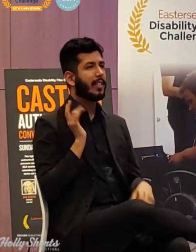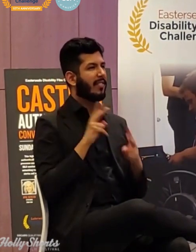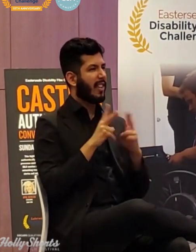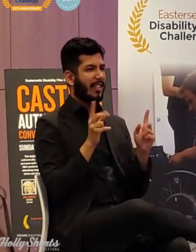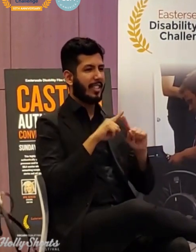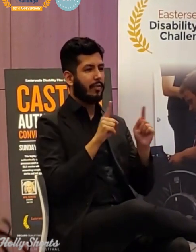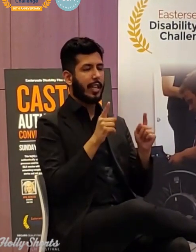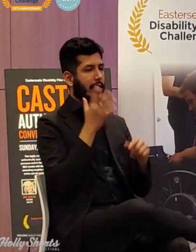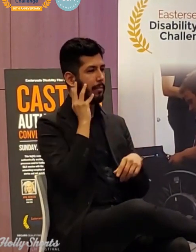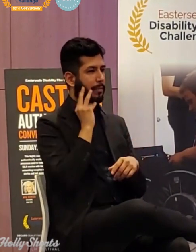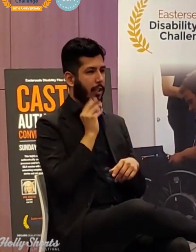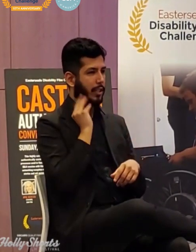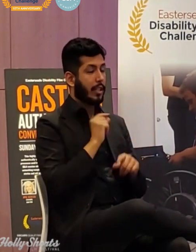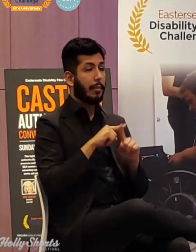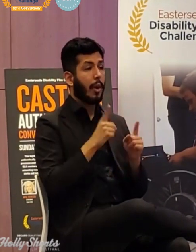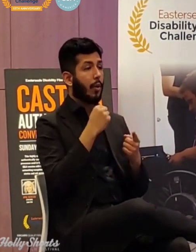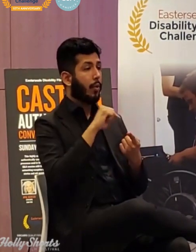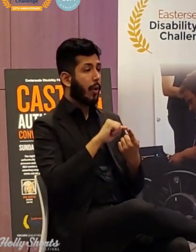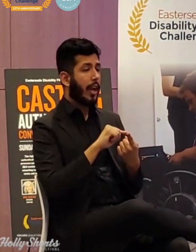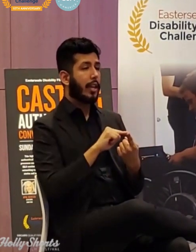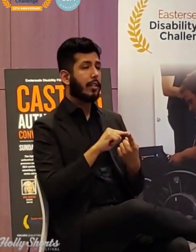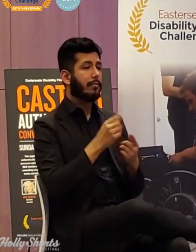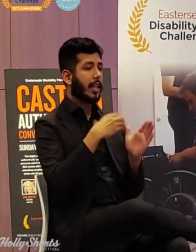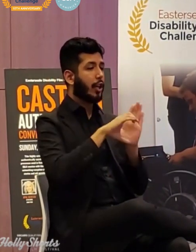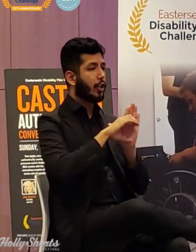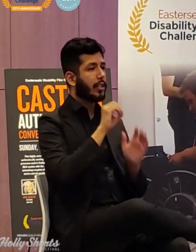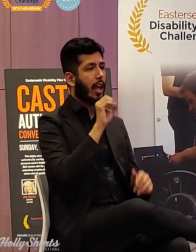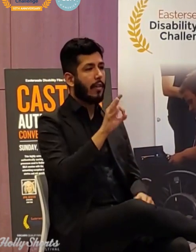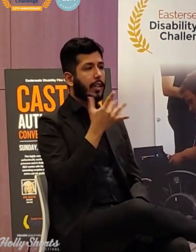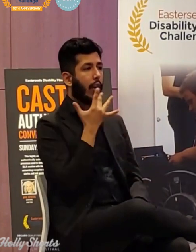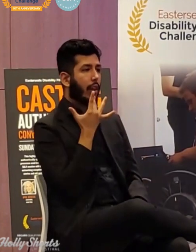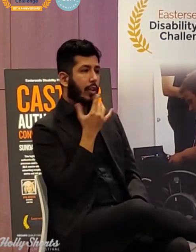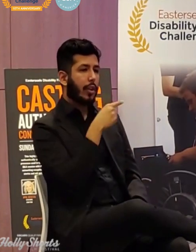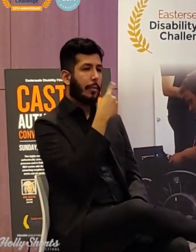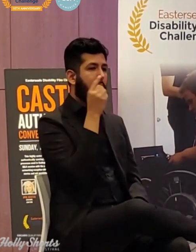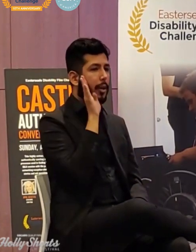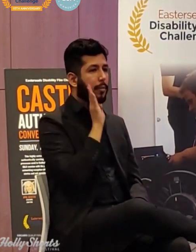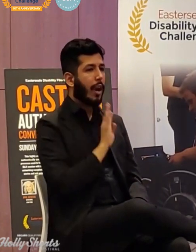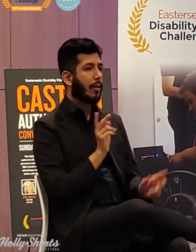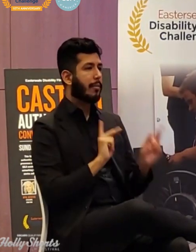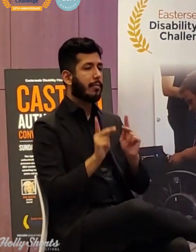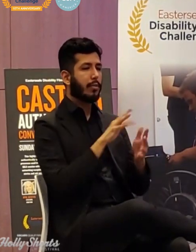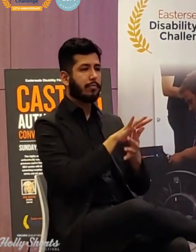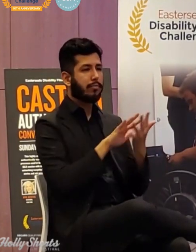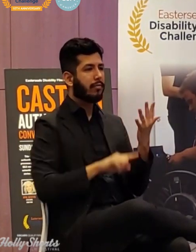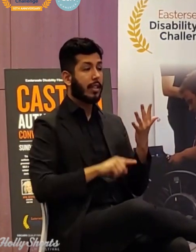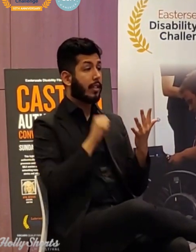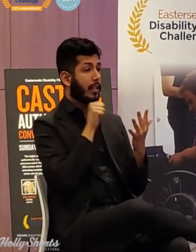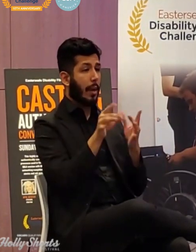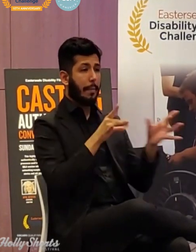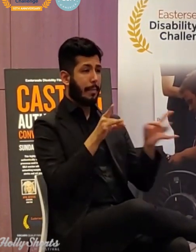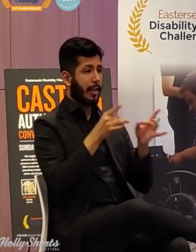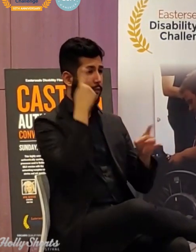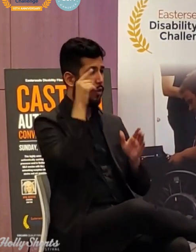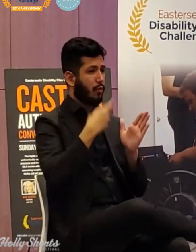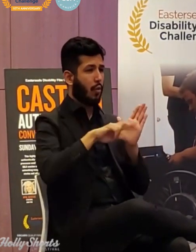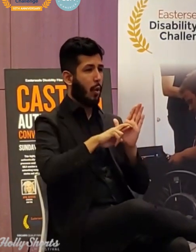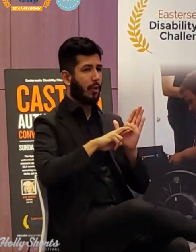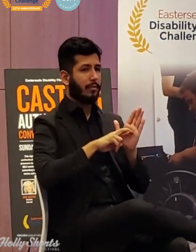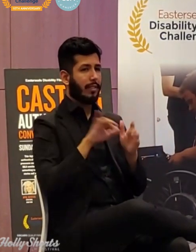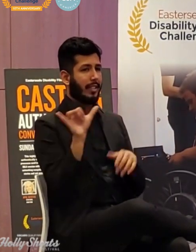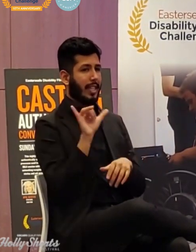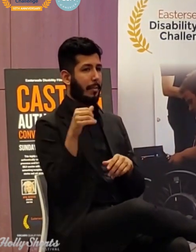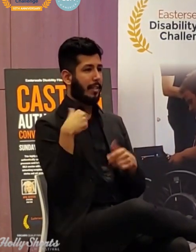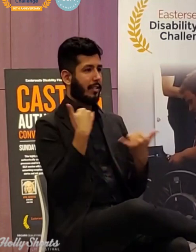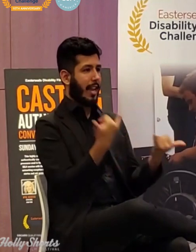where actors of color were not carrying the leads in corporate-funded studio and network projects to the same degree that they are now. And I